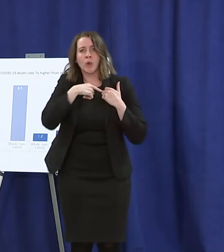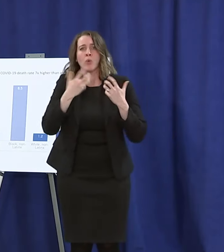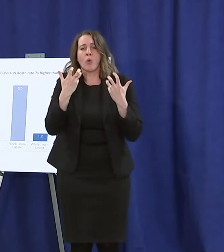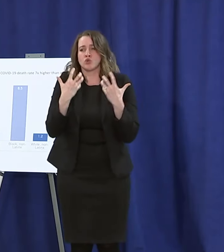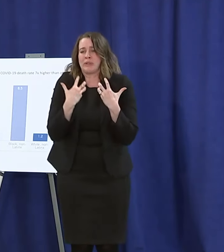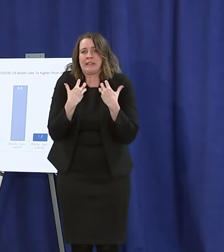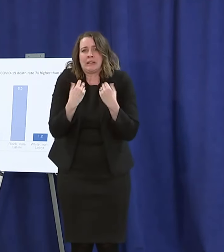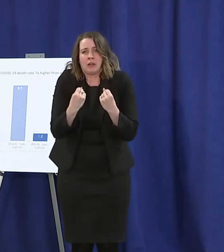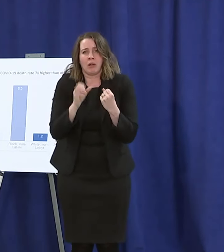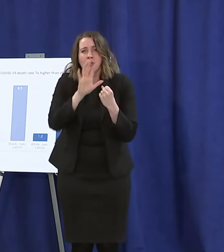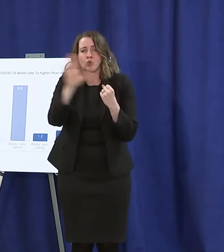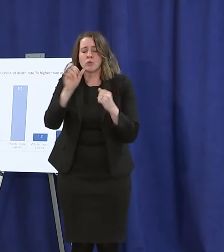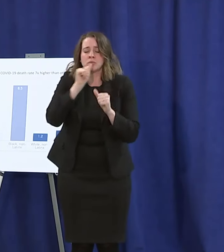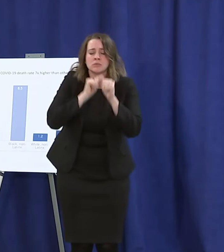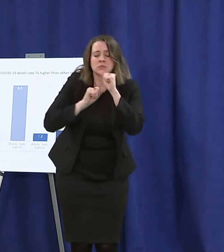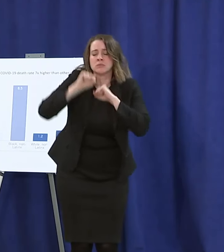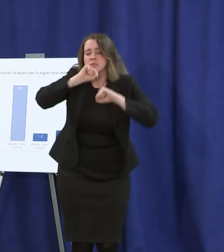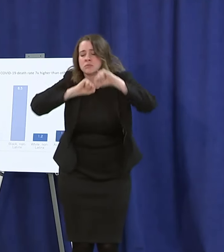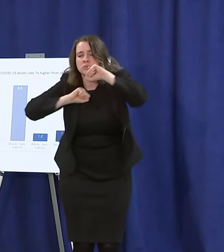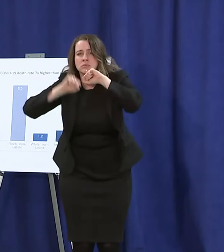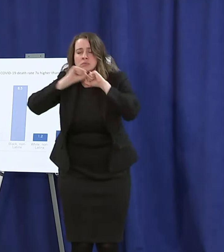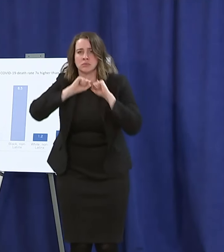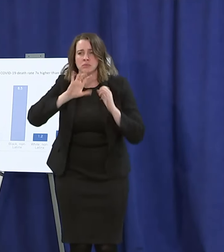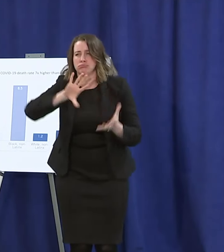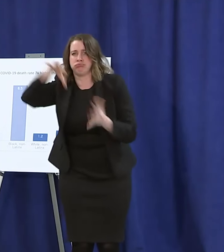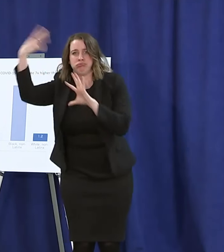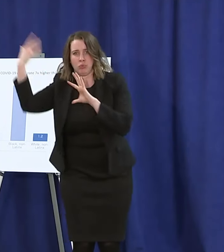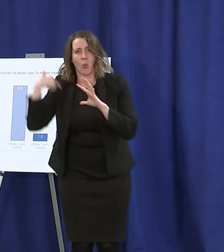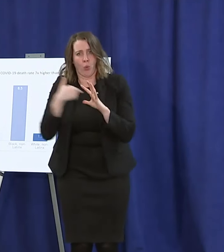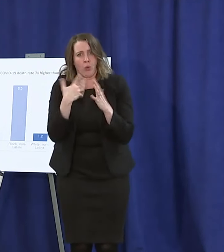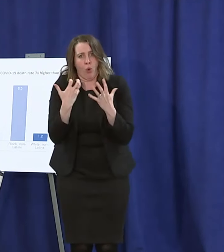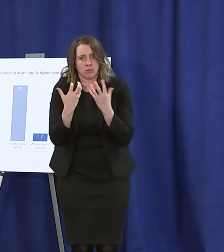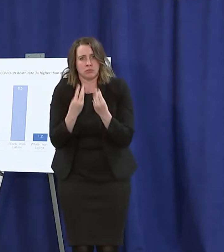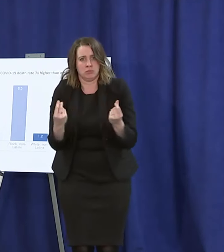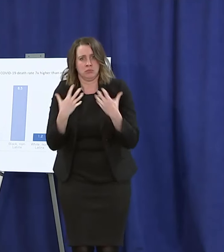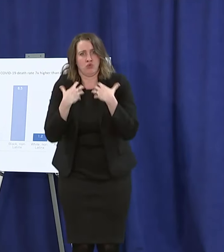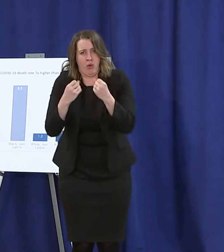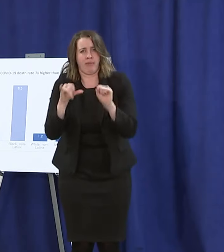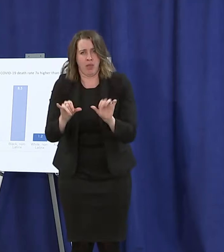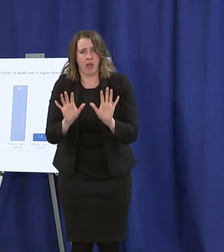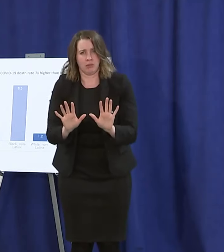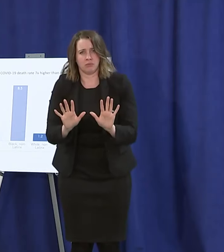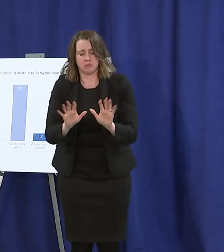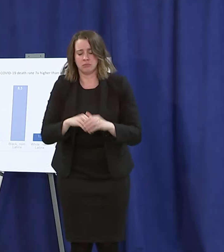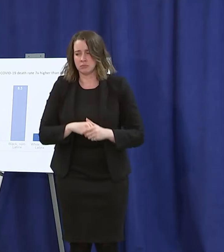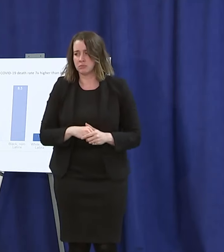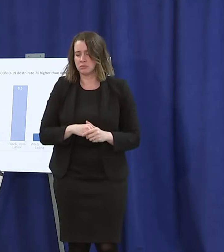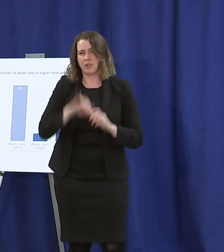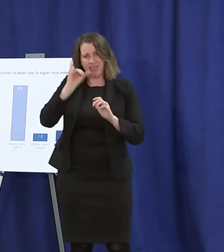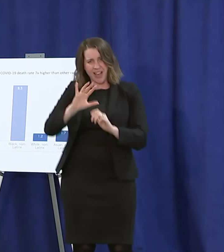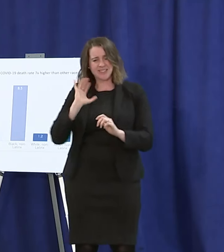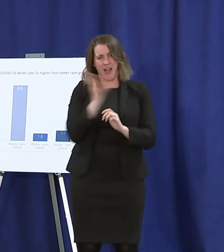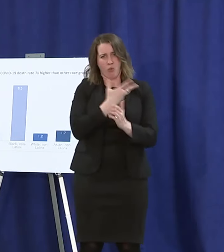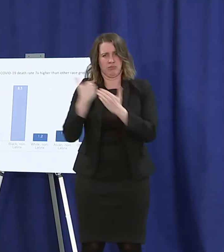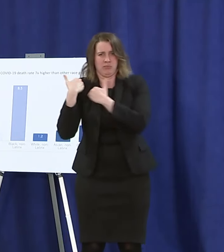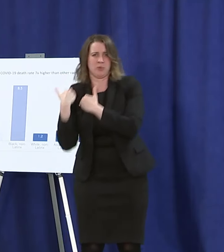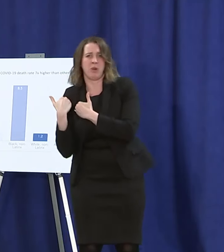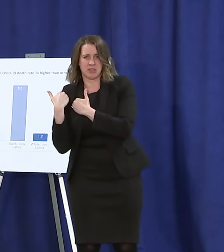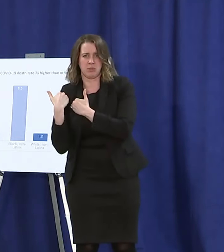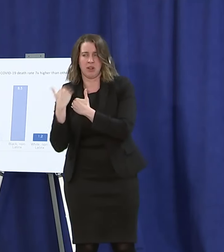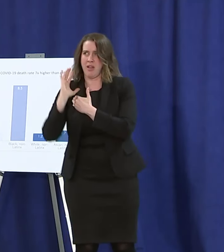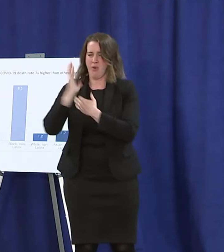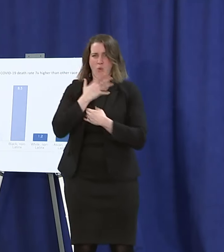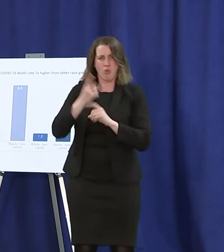have opened up in large measure in parts of our city. That is our obligation. That's our